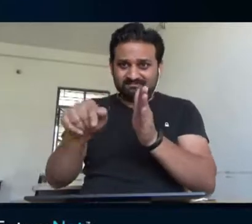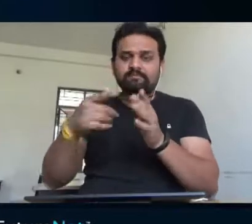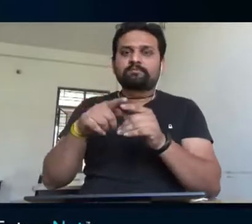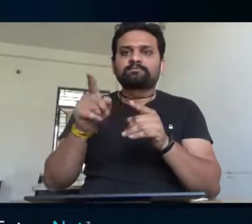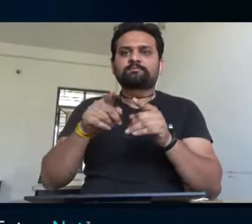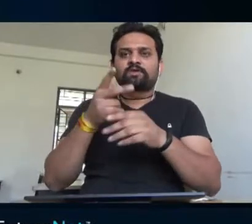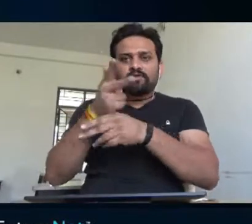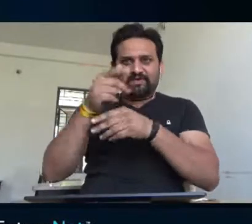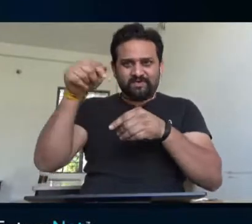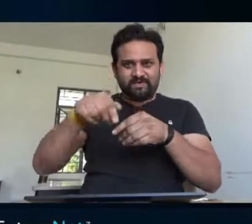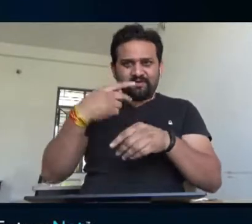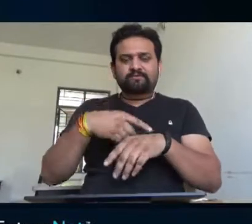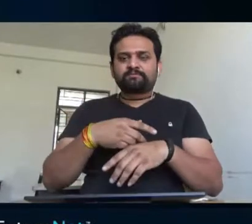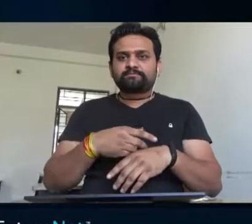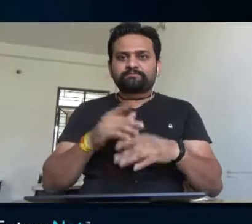end of the